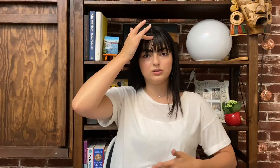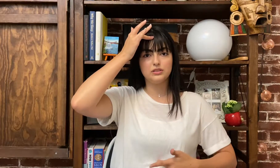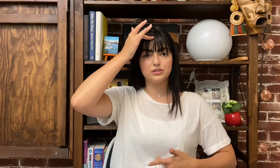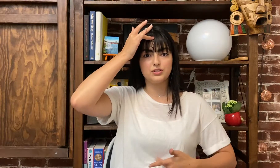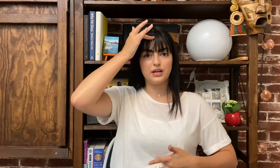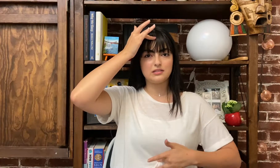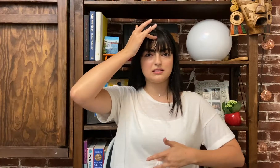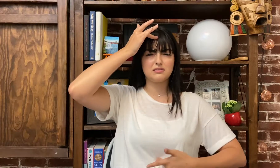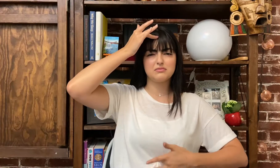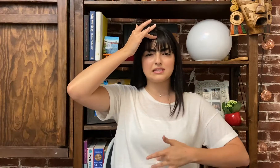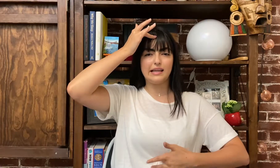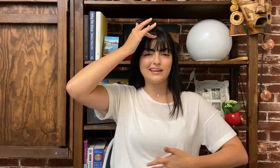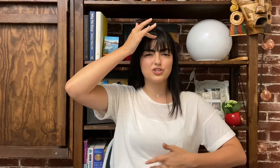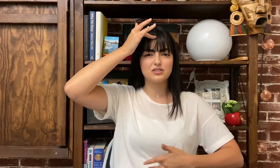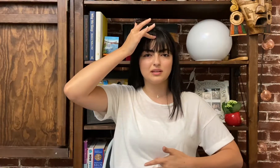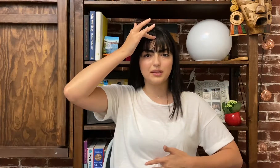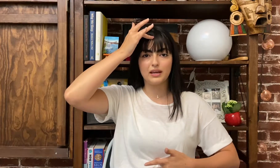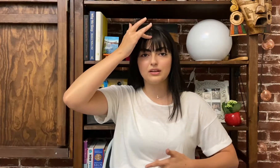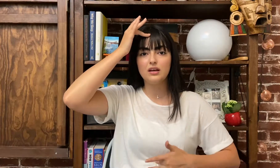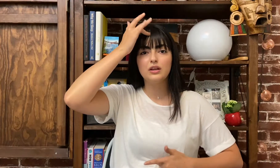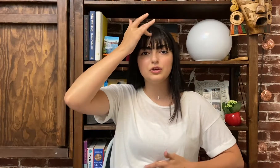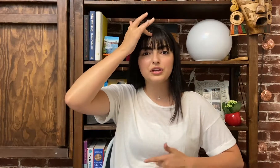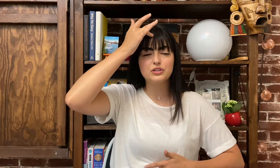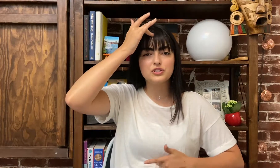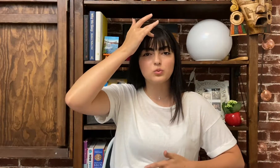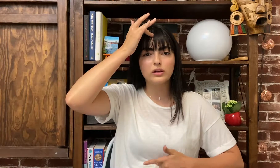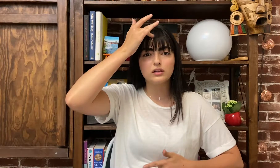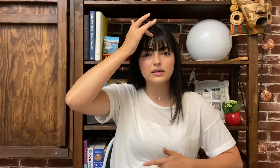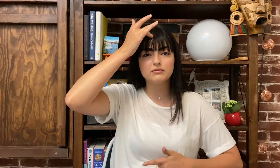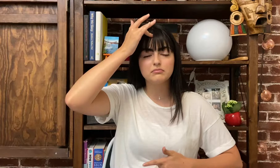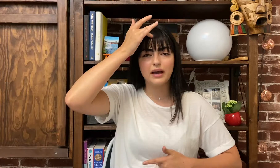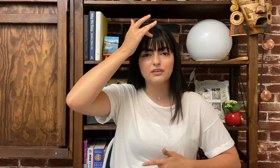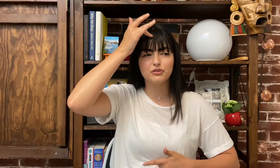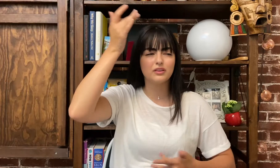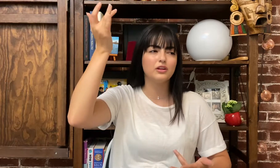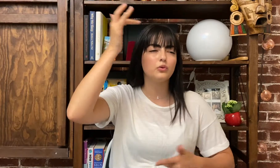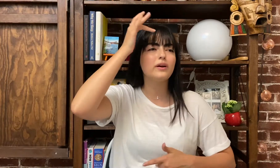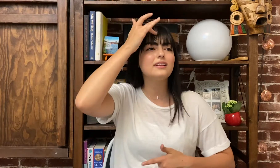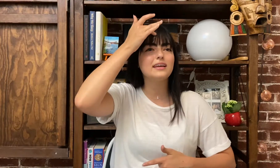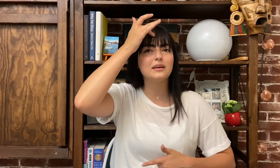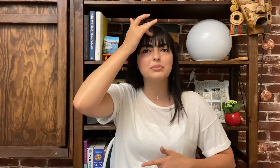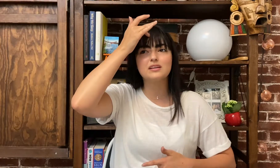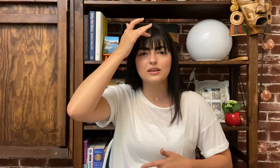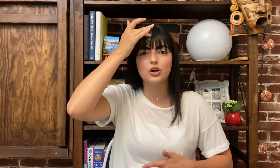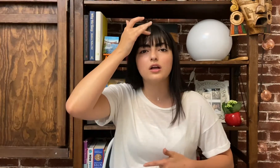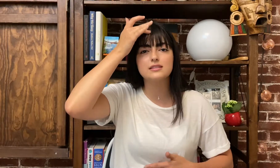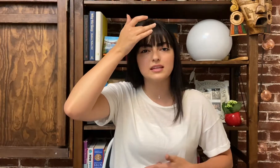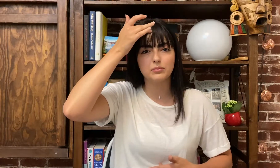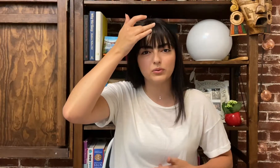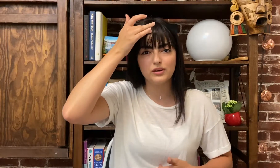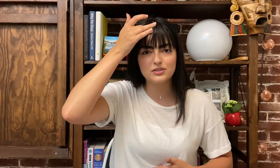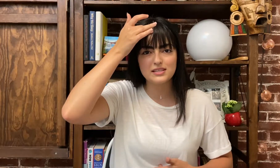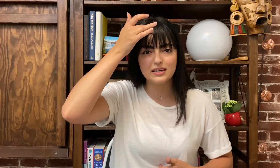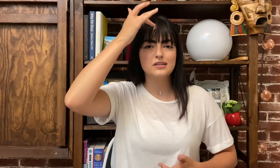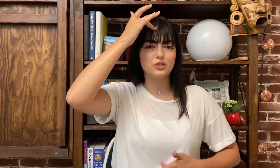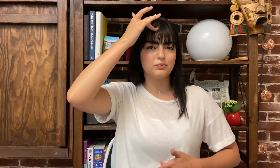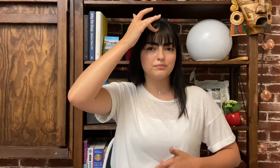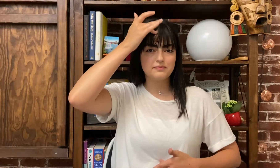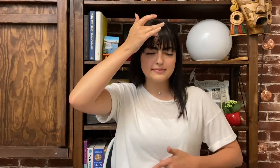to your chest / stomach area. You're gonna just wiggle it back and forth. You're wiggling it because you're unstable when you're sick. So